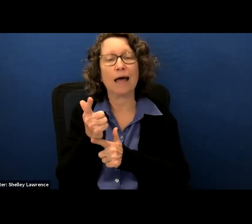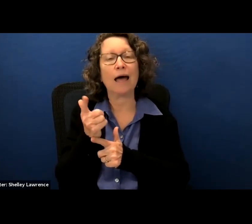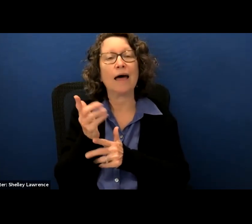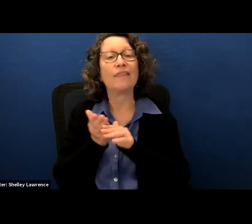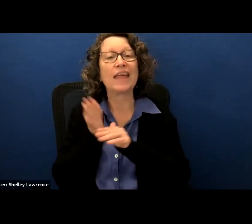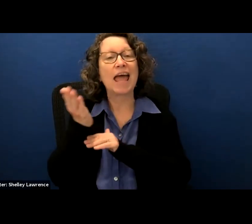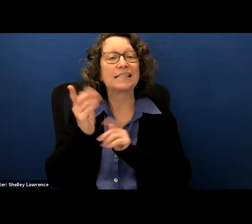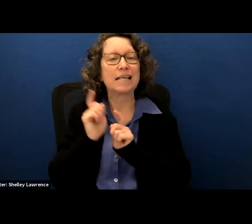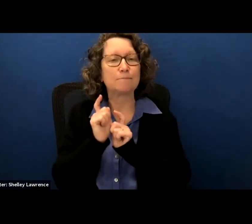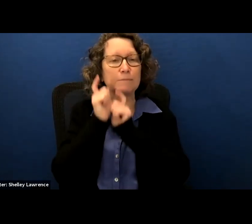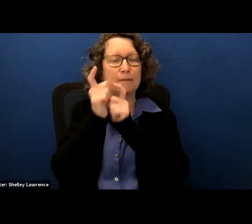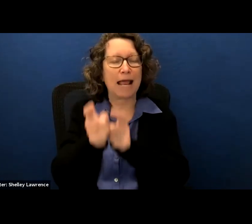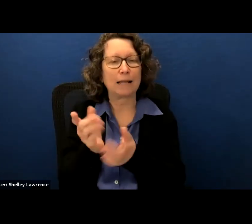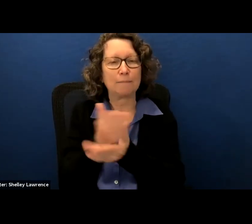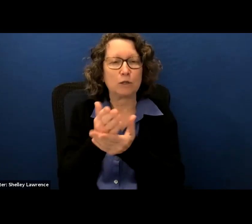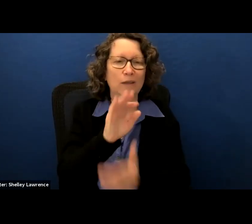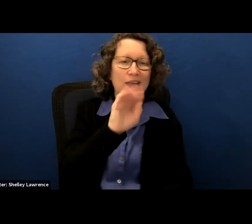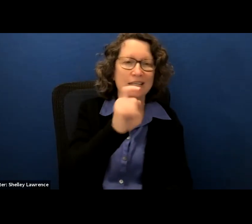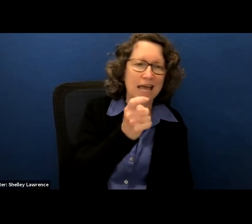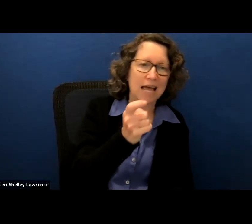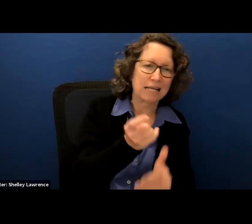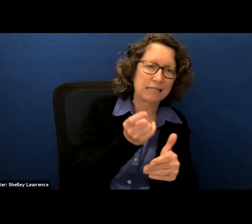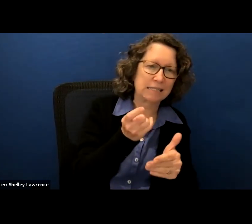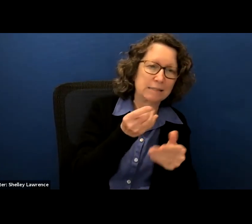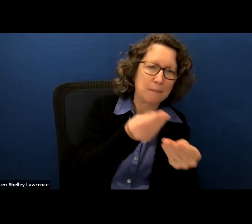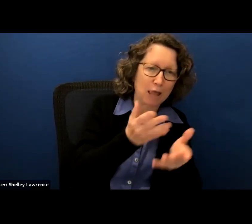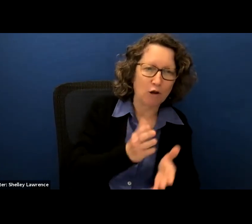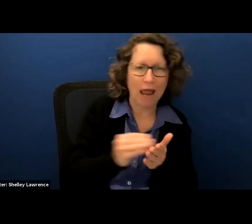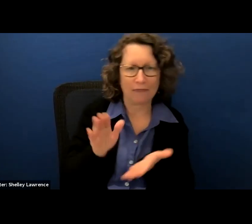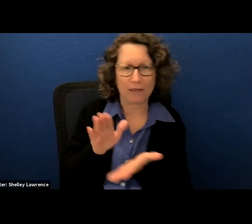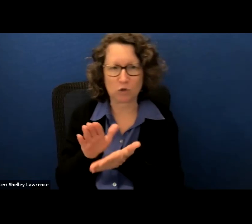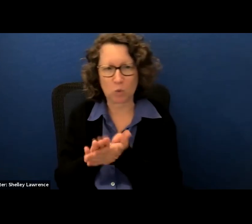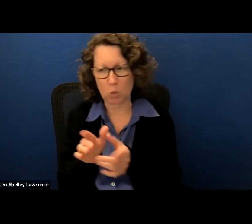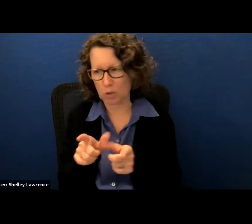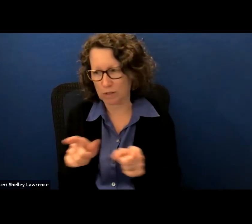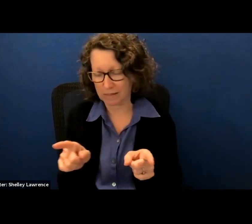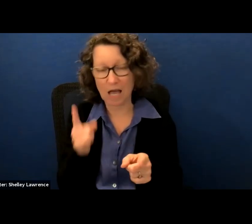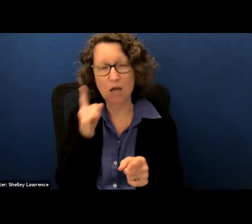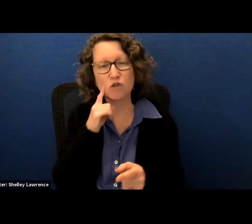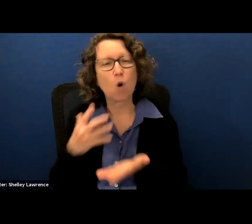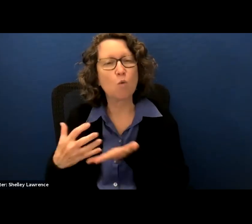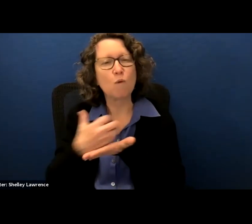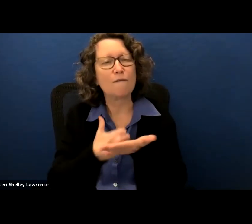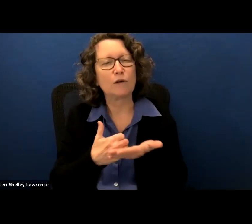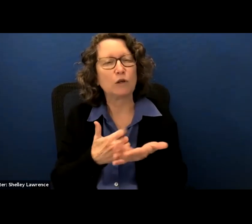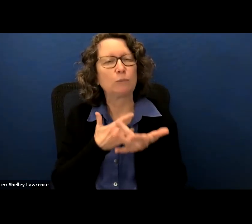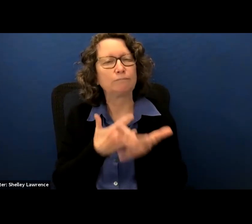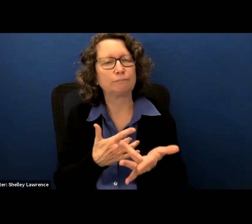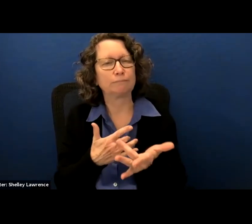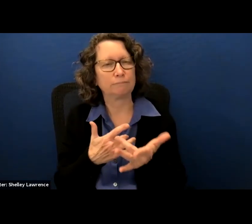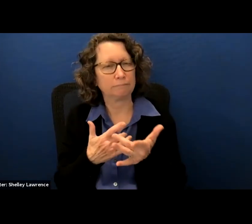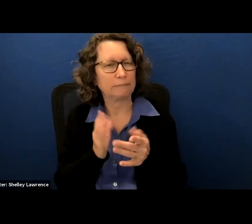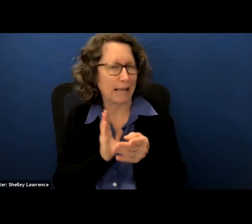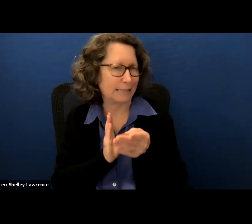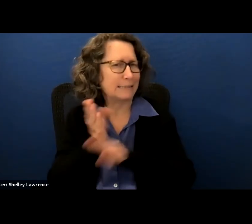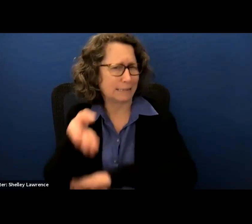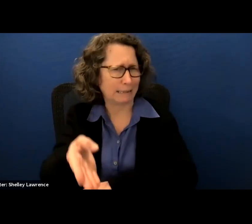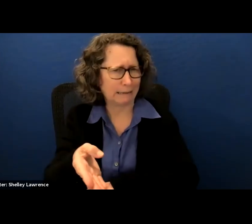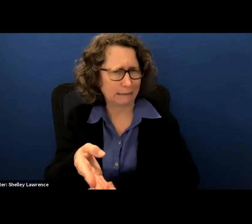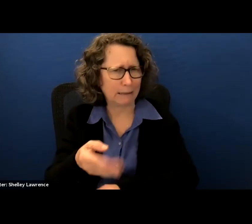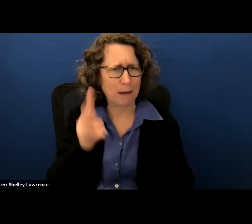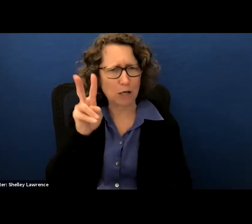be allocated between the taxpayer and the schools. So revenues likely did exceed the limit